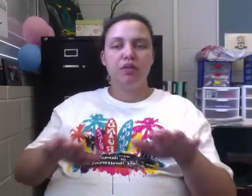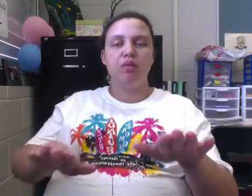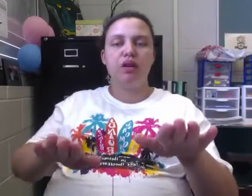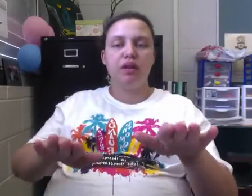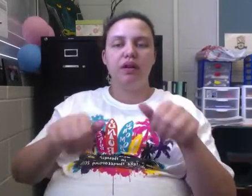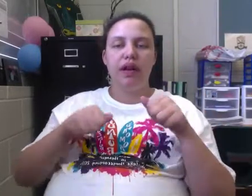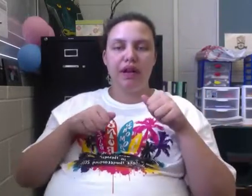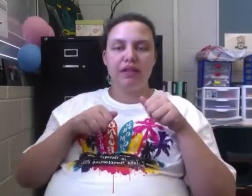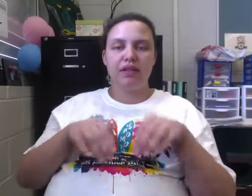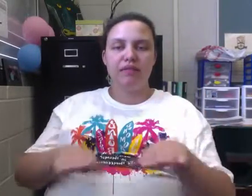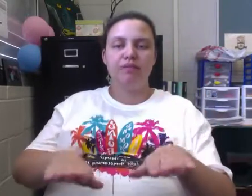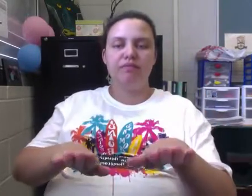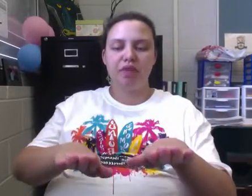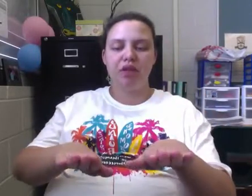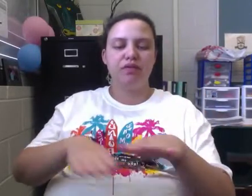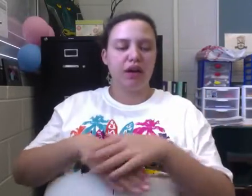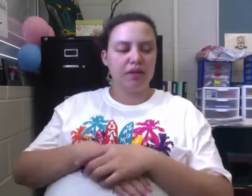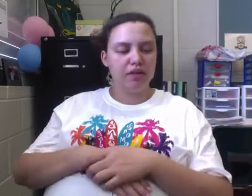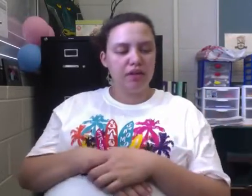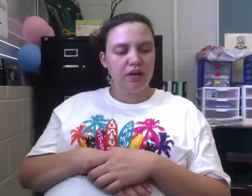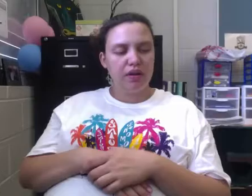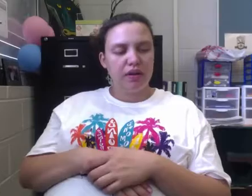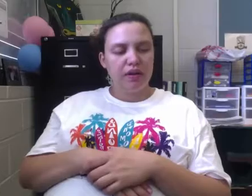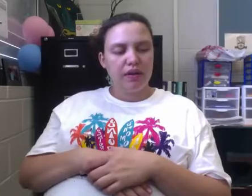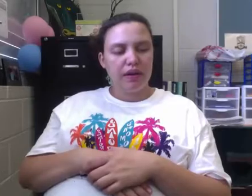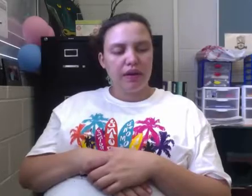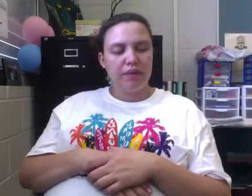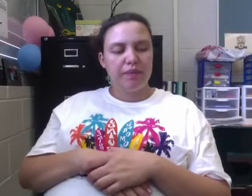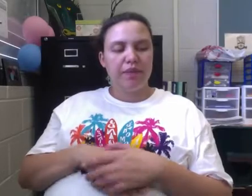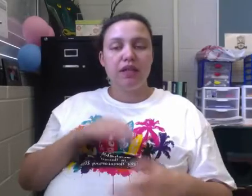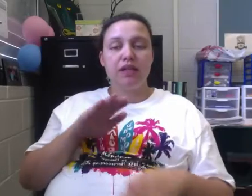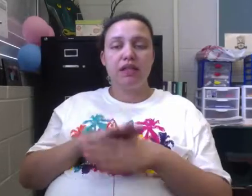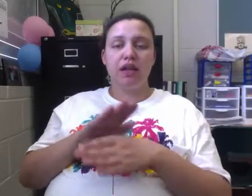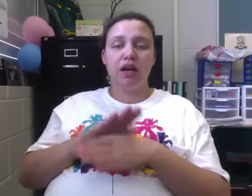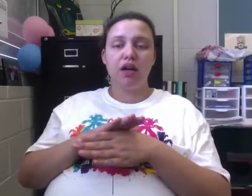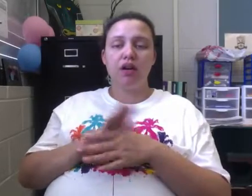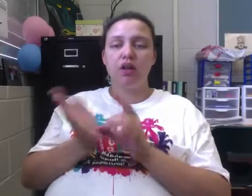snowboard, A's to closed fives. Okay. Soccer,